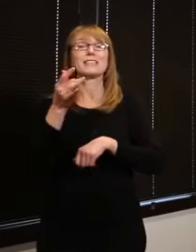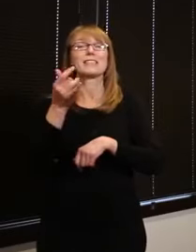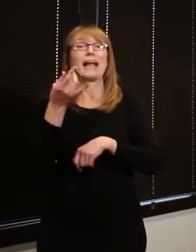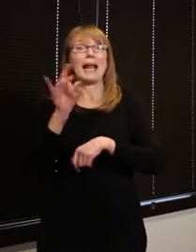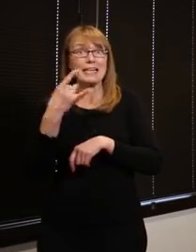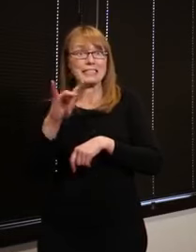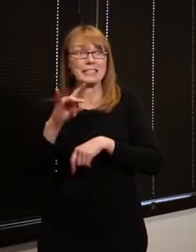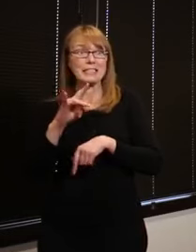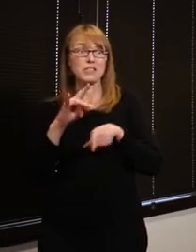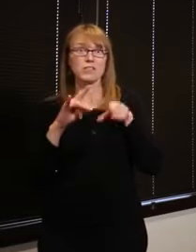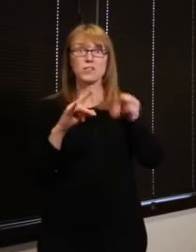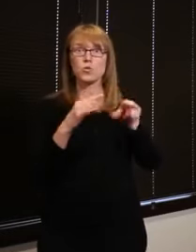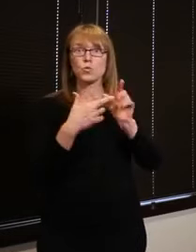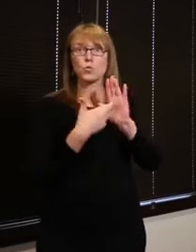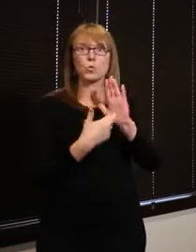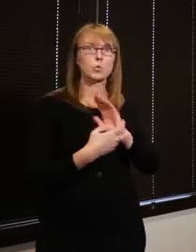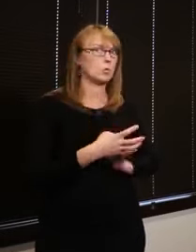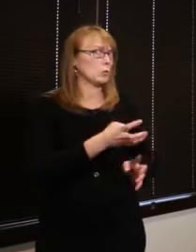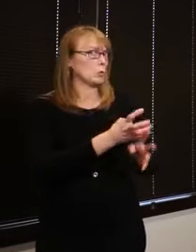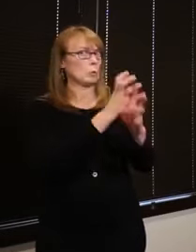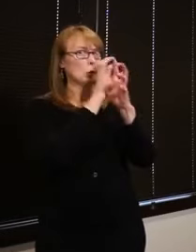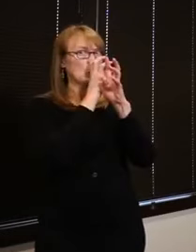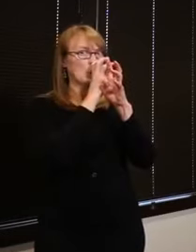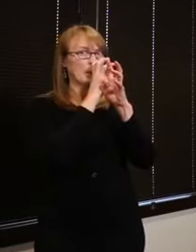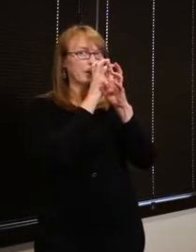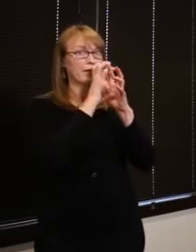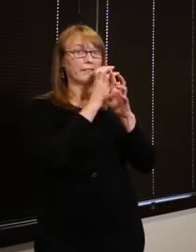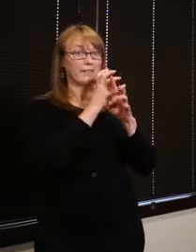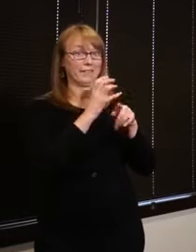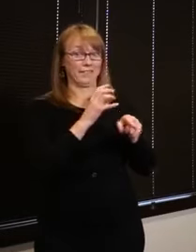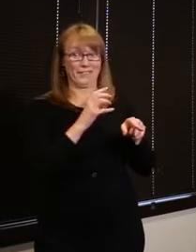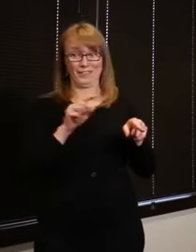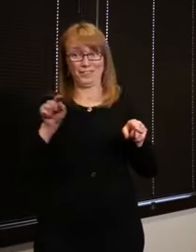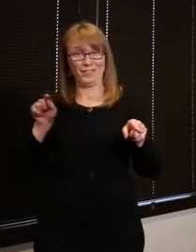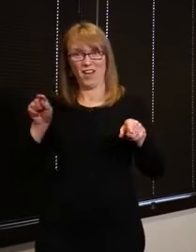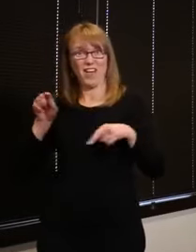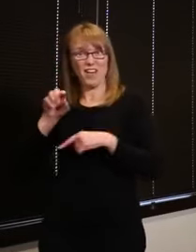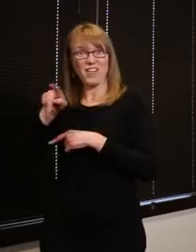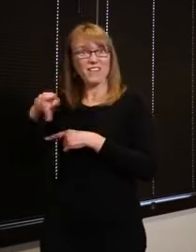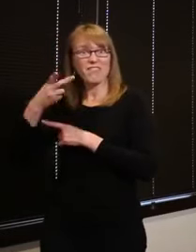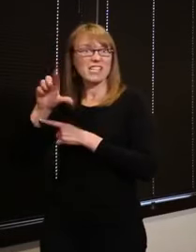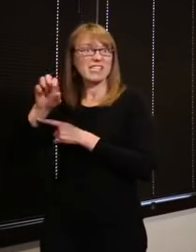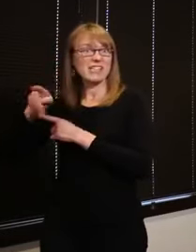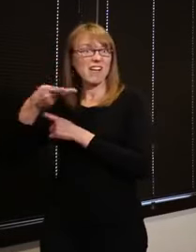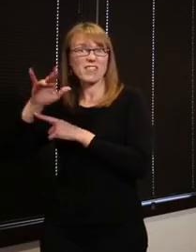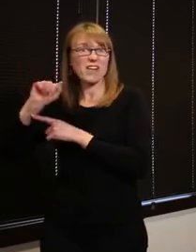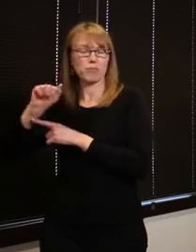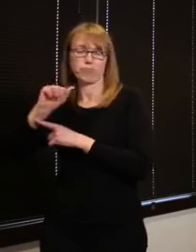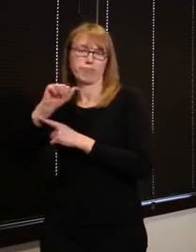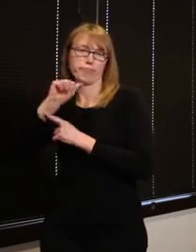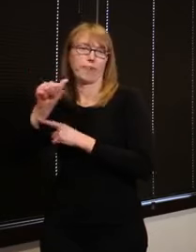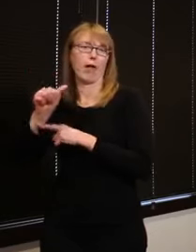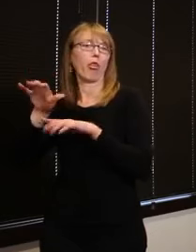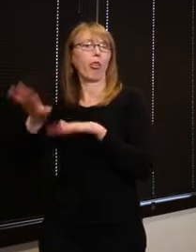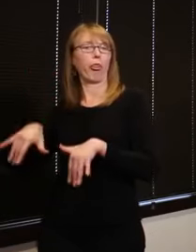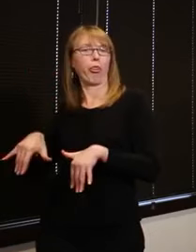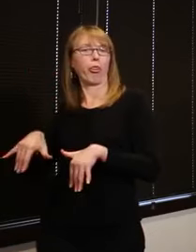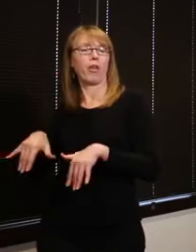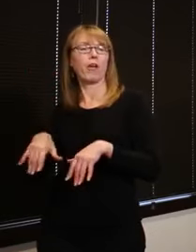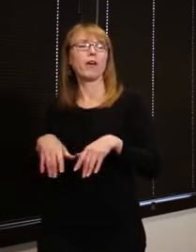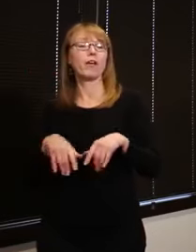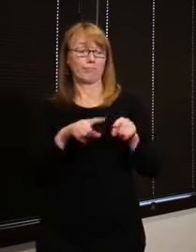not. And you can see those initial parts of the curve where the deaths in St. Louis were significantly less than